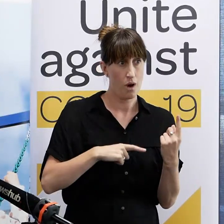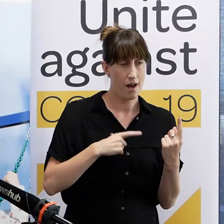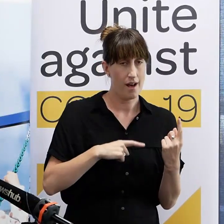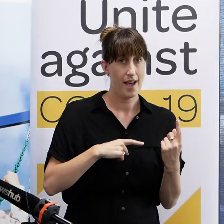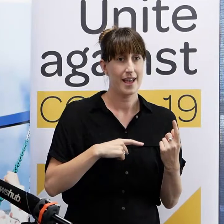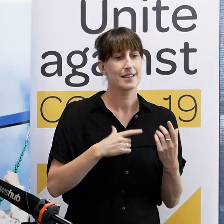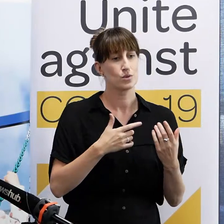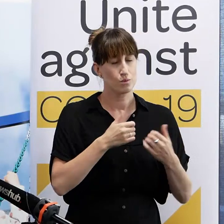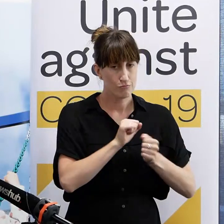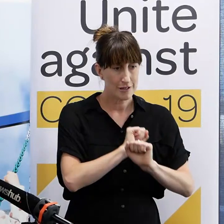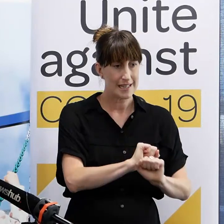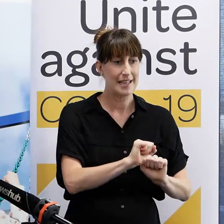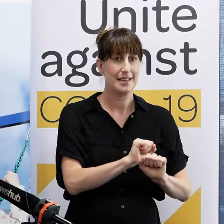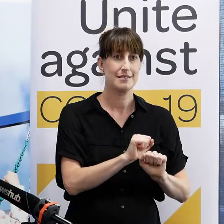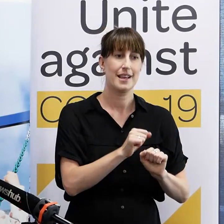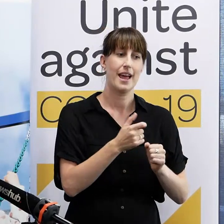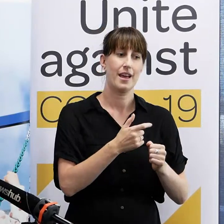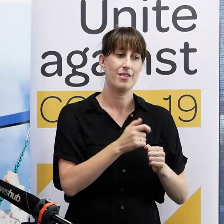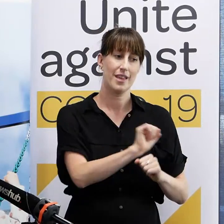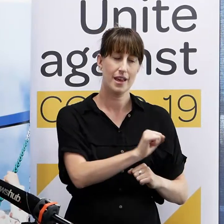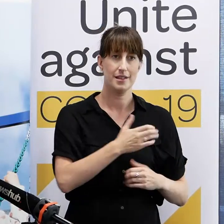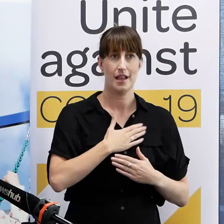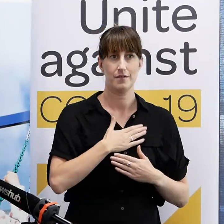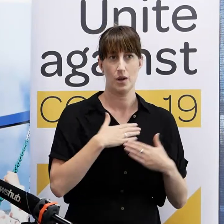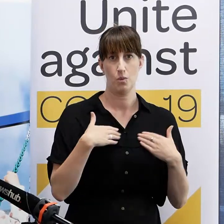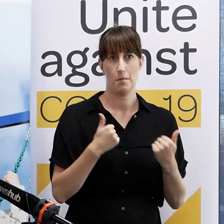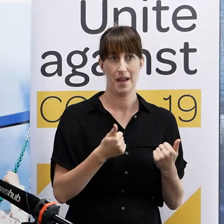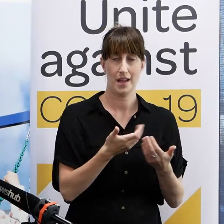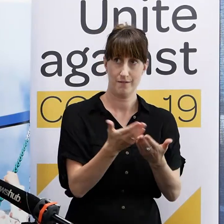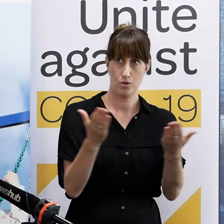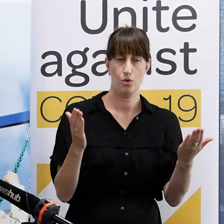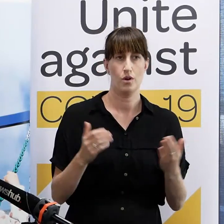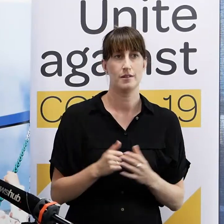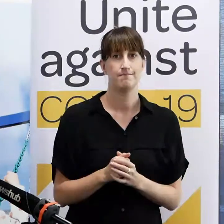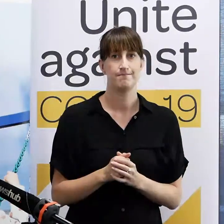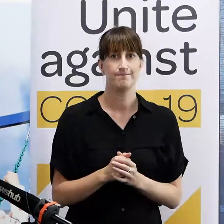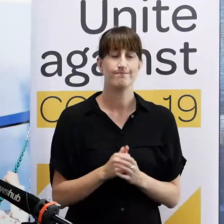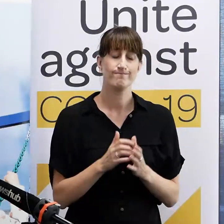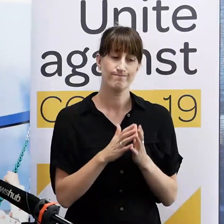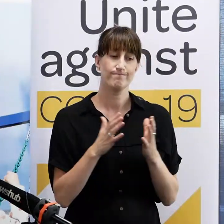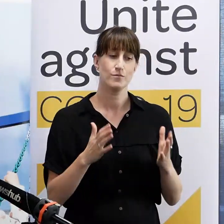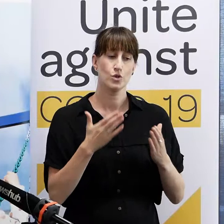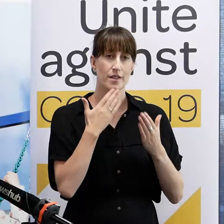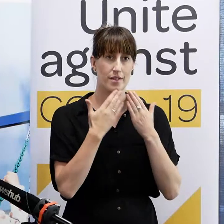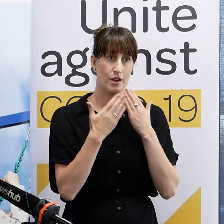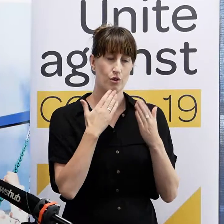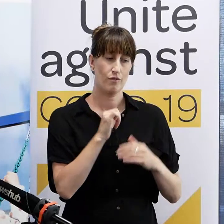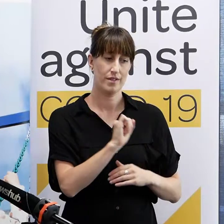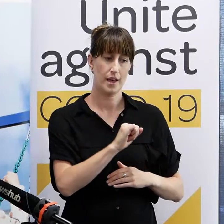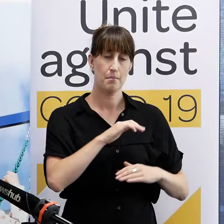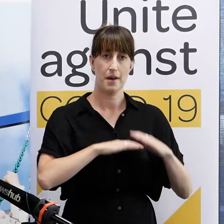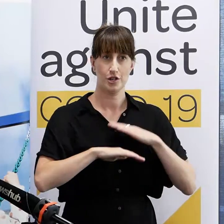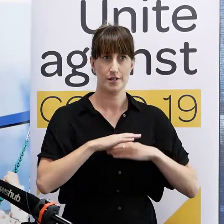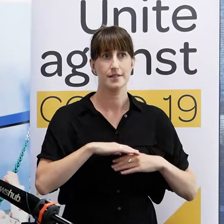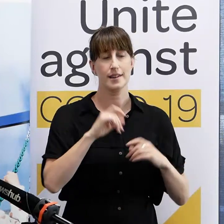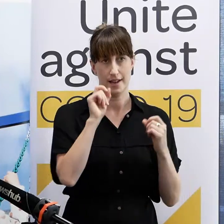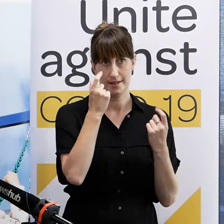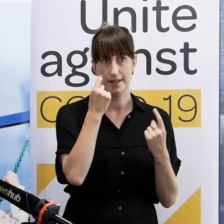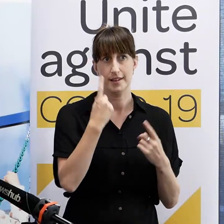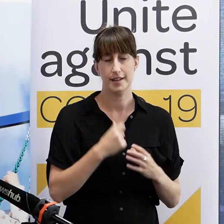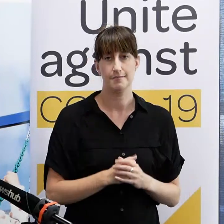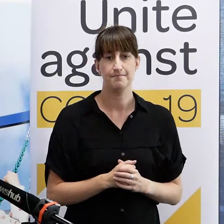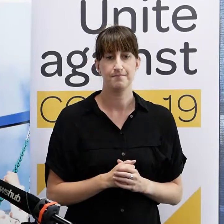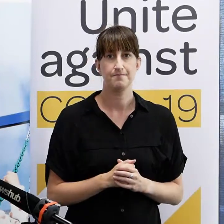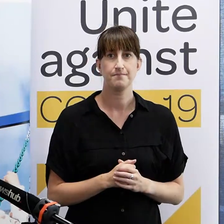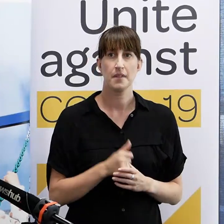and well-being why we've had to extend them. I do extend my sincere thanks to them for their understanding and patience. Last night, I put